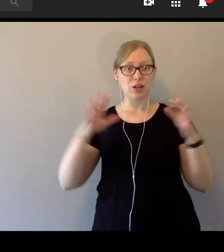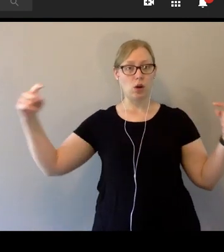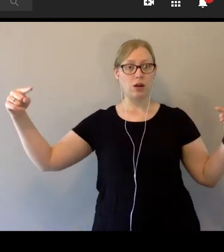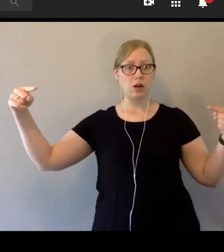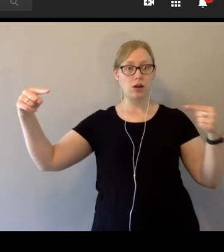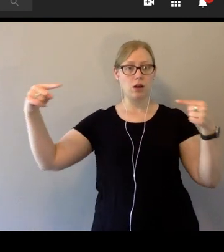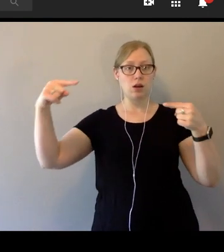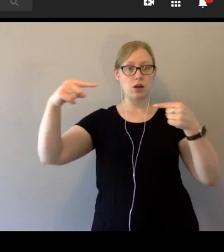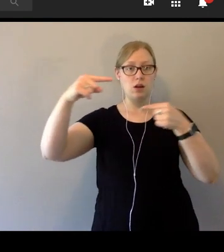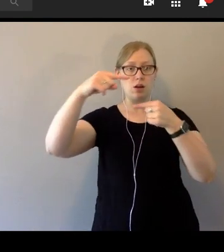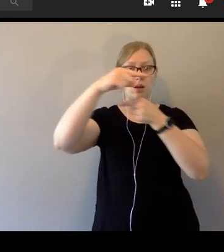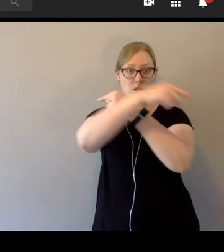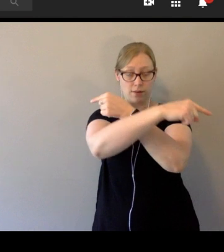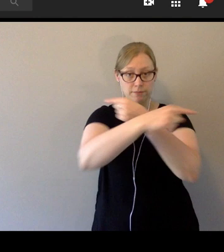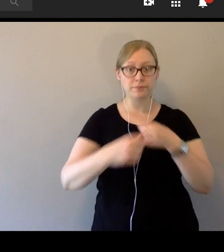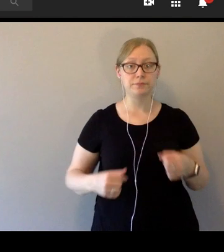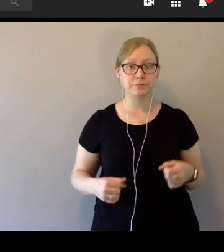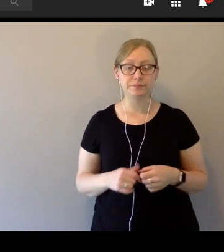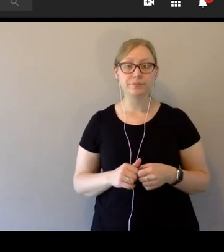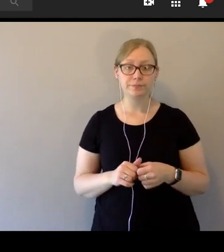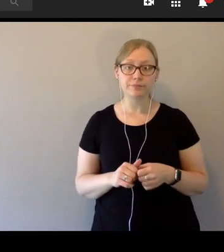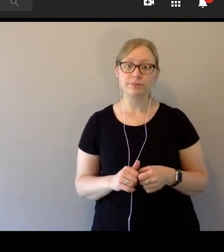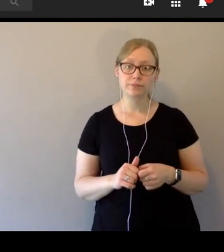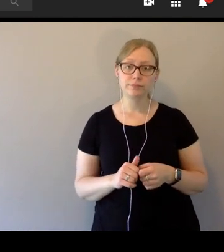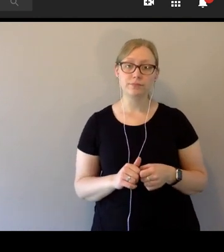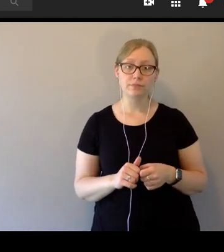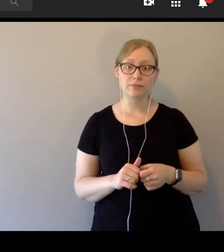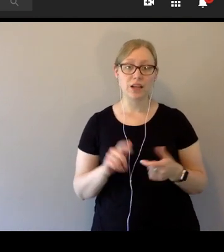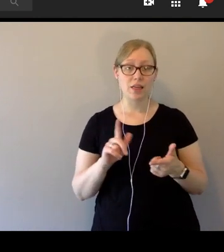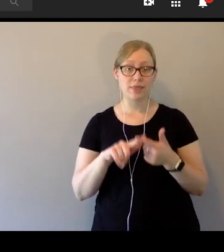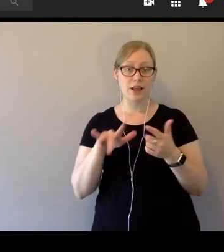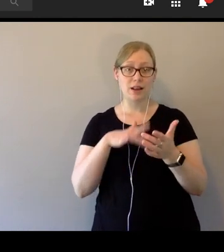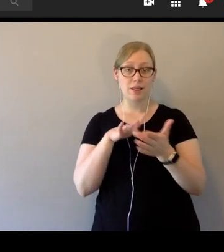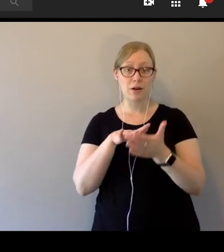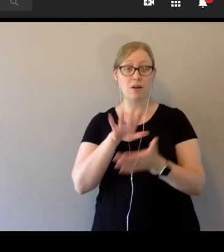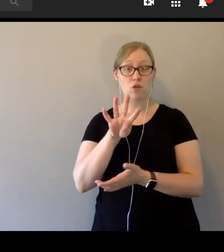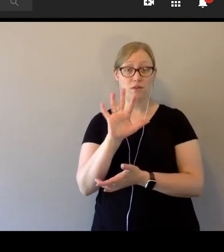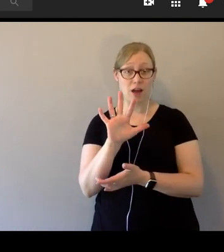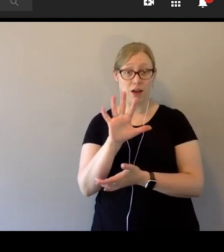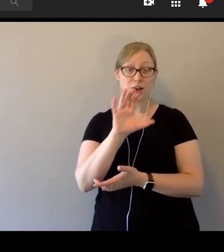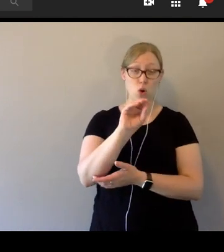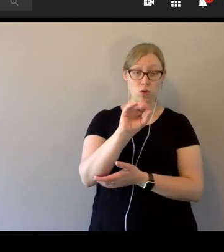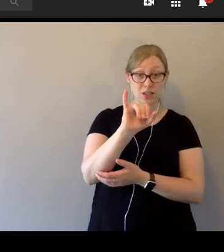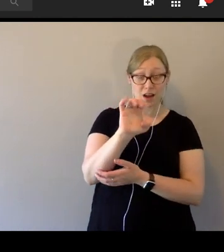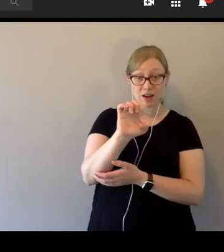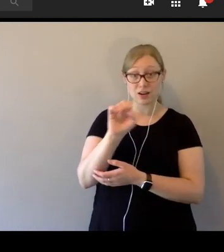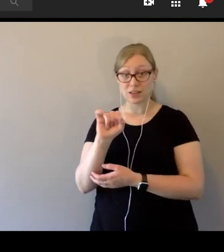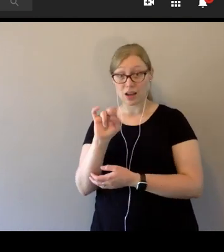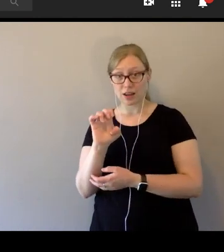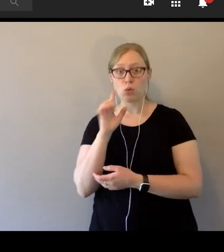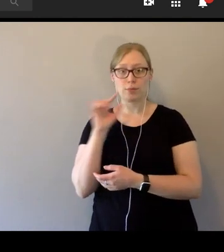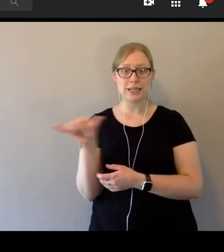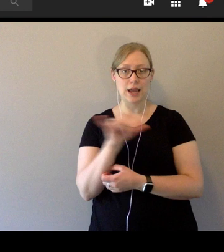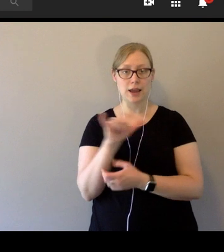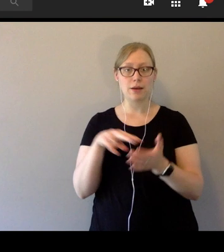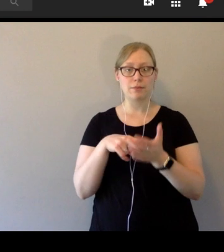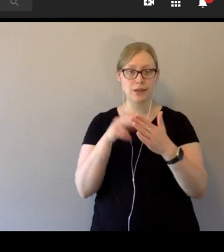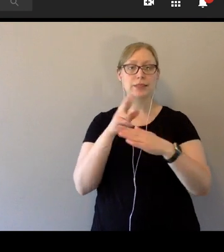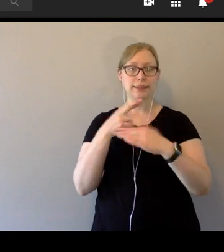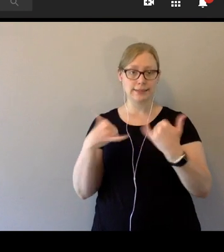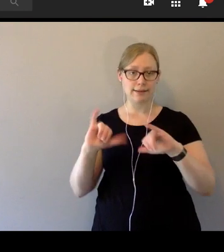2 for 30 degrees of the cosine. And then 45, the cosine and the sine are the same, so this will be square root of 2 over